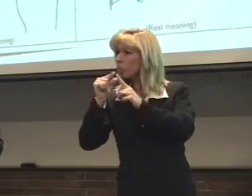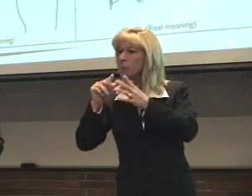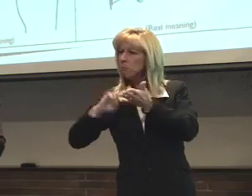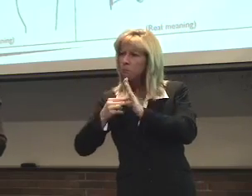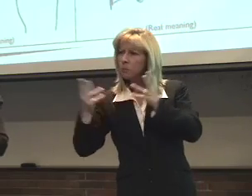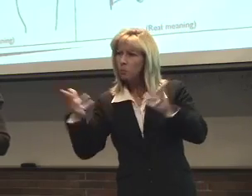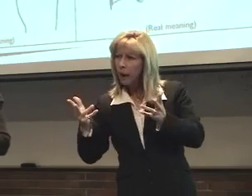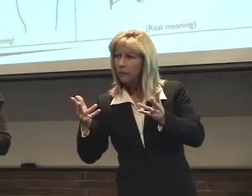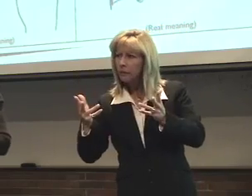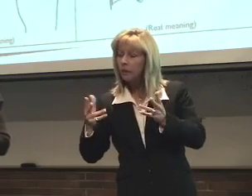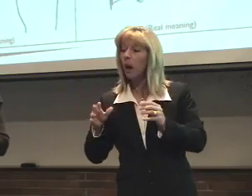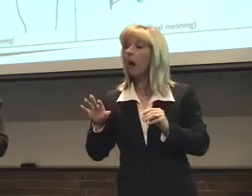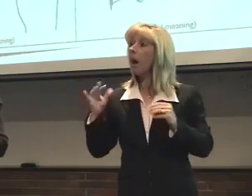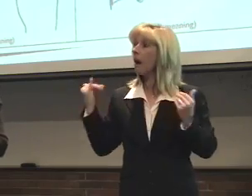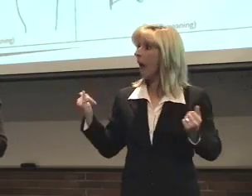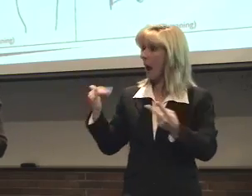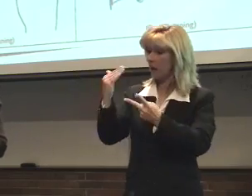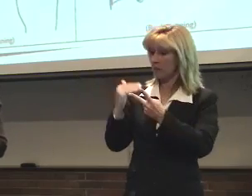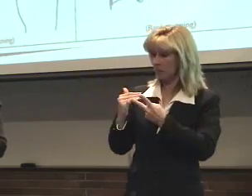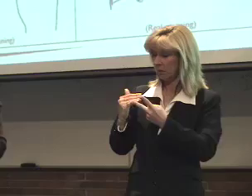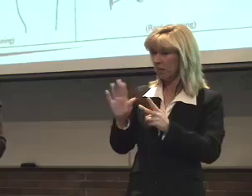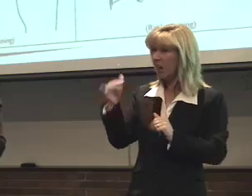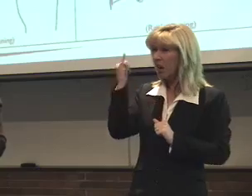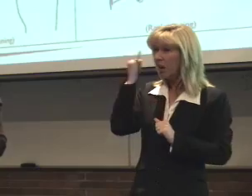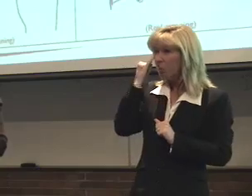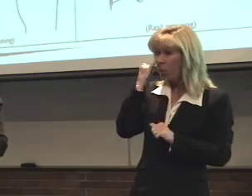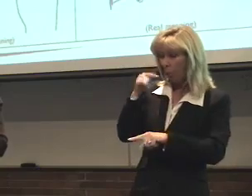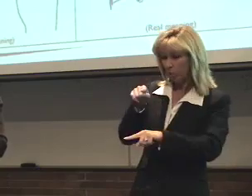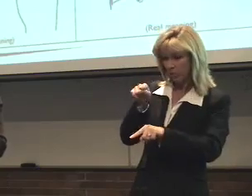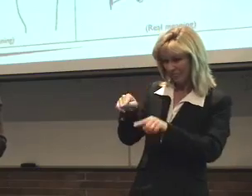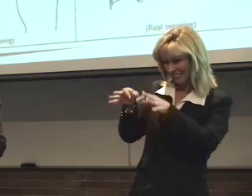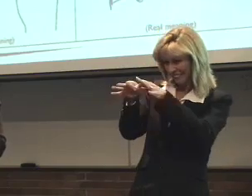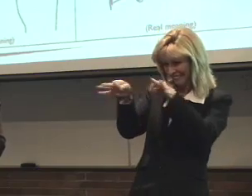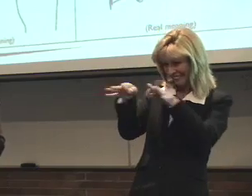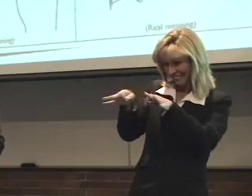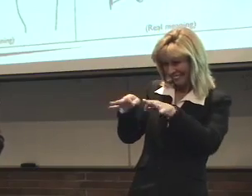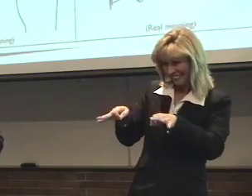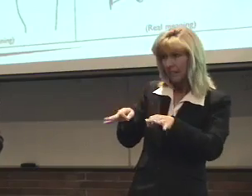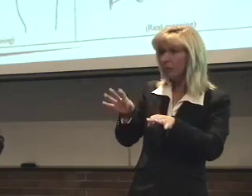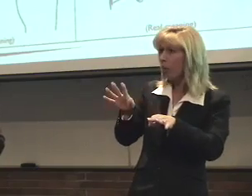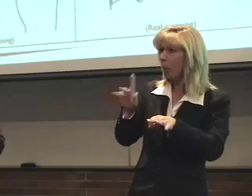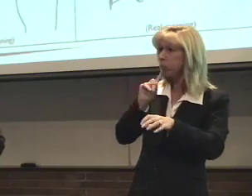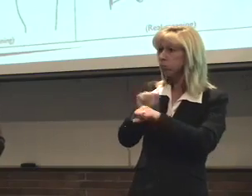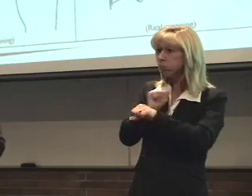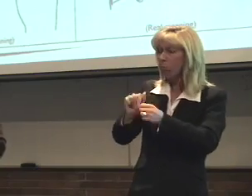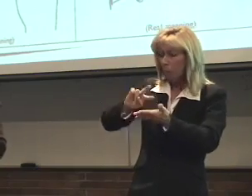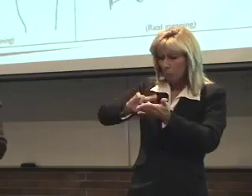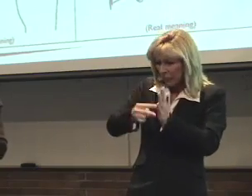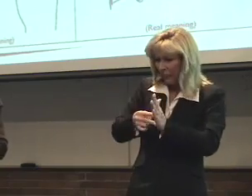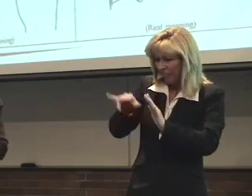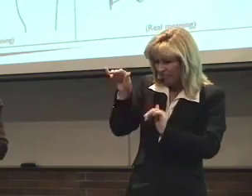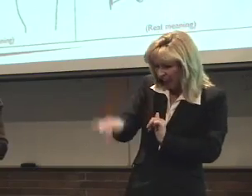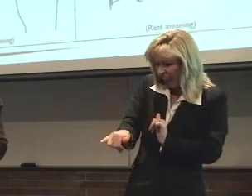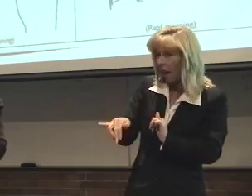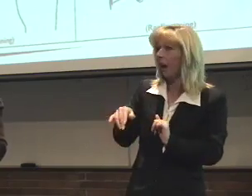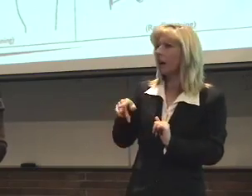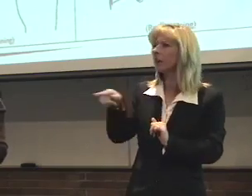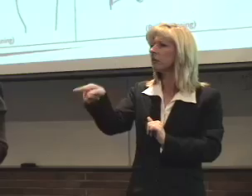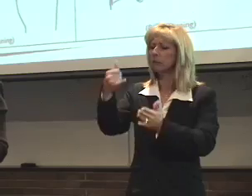if that was literally true, if those words meant exactly what they meant, draw it. And the reason I want them to